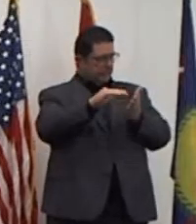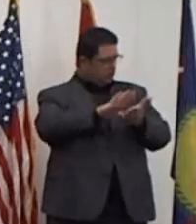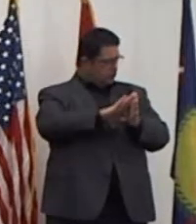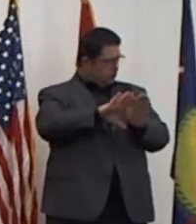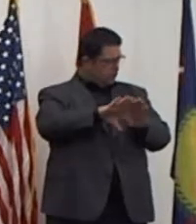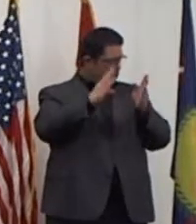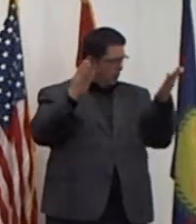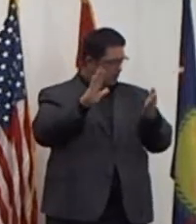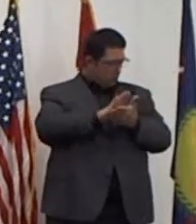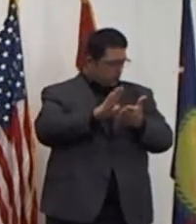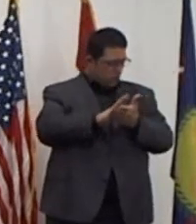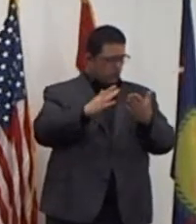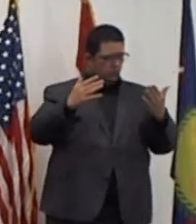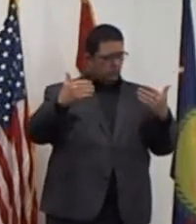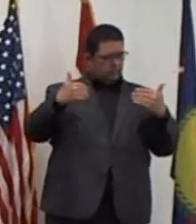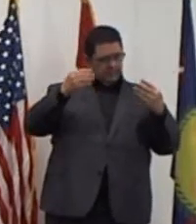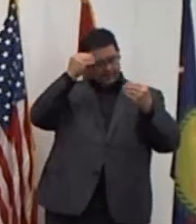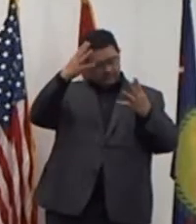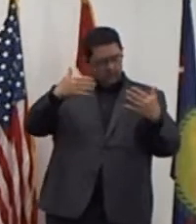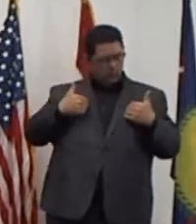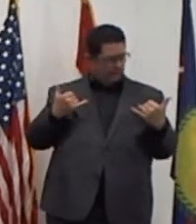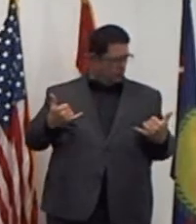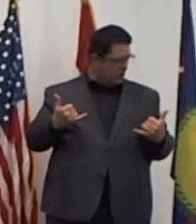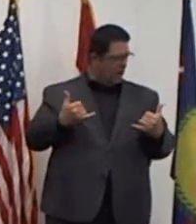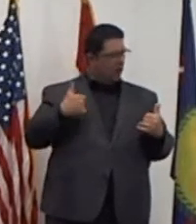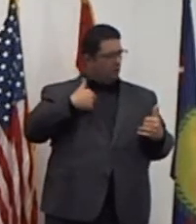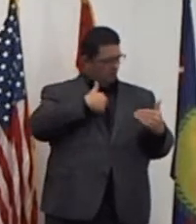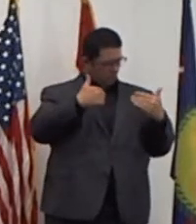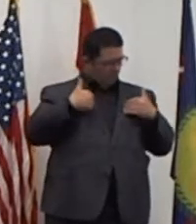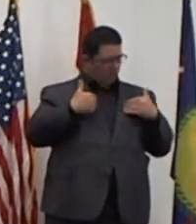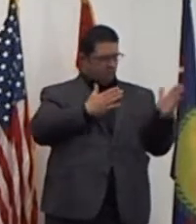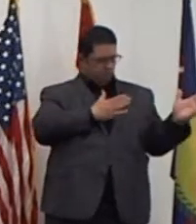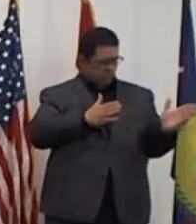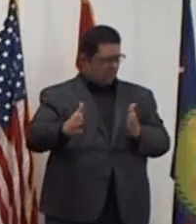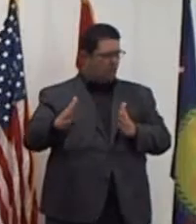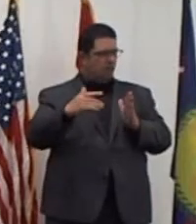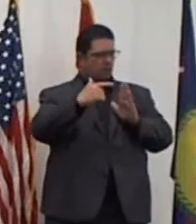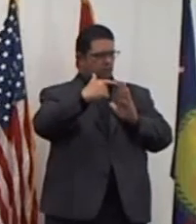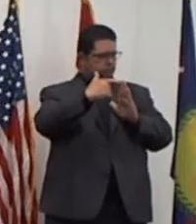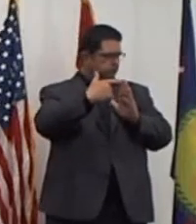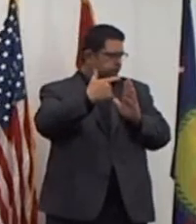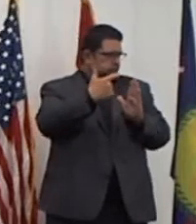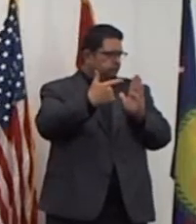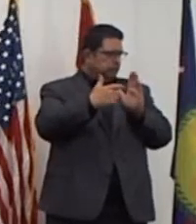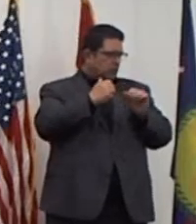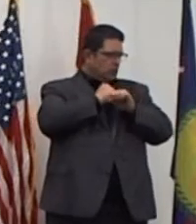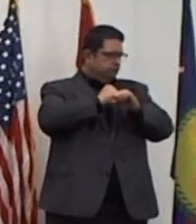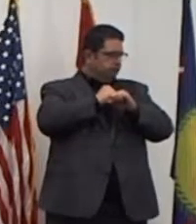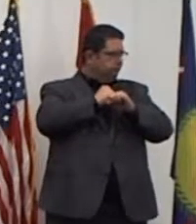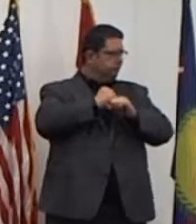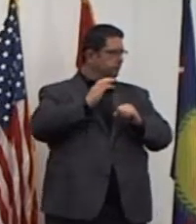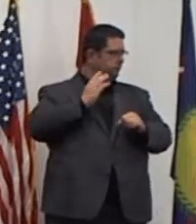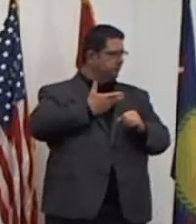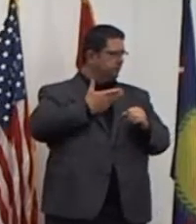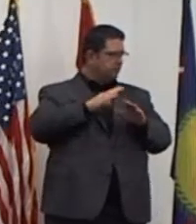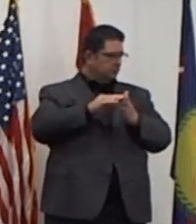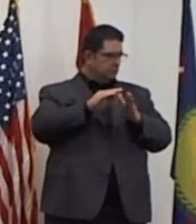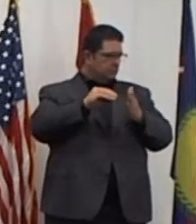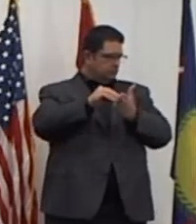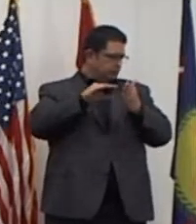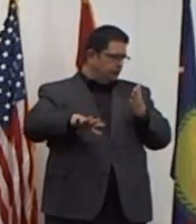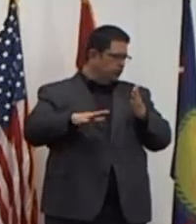the information we have today, that we have a path forward, and that this will keep our kids safe. If our information